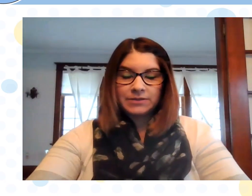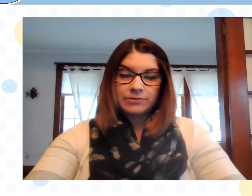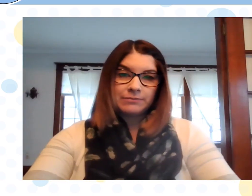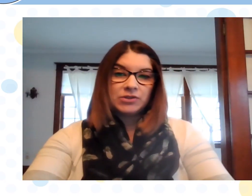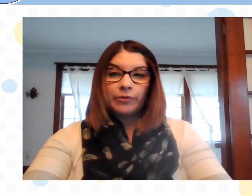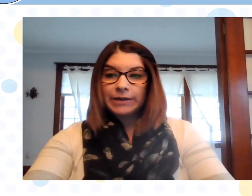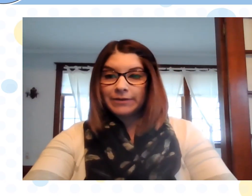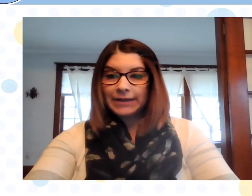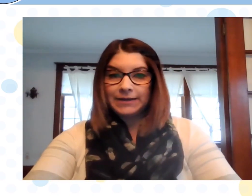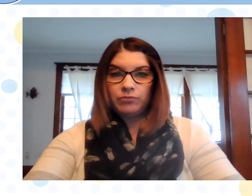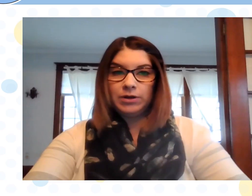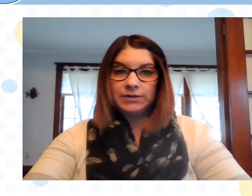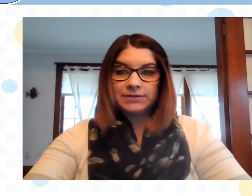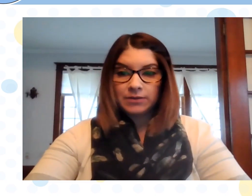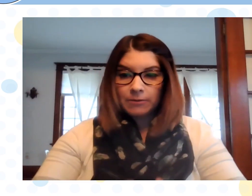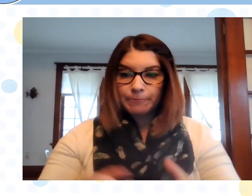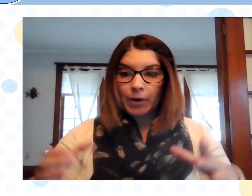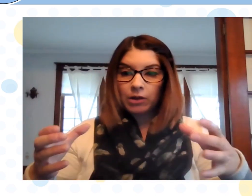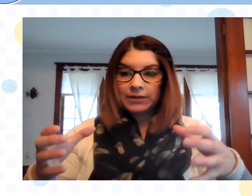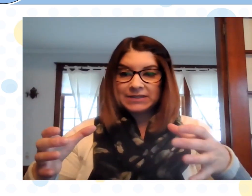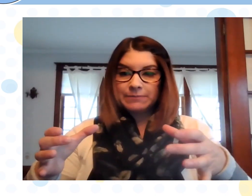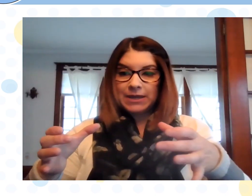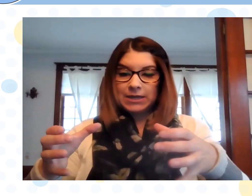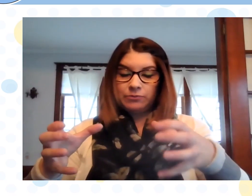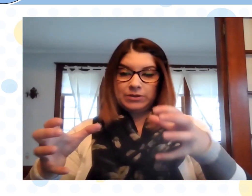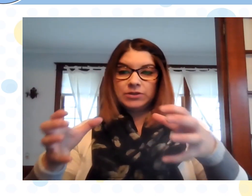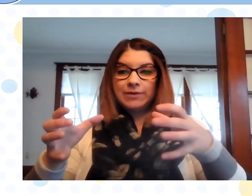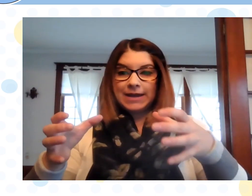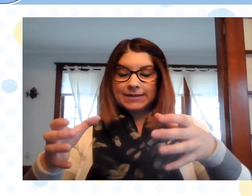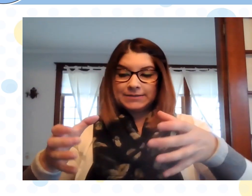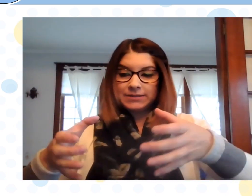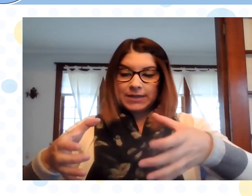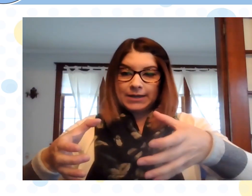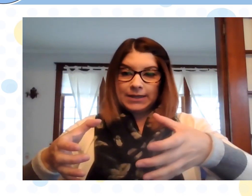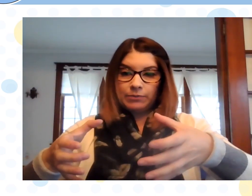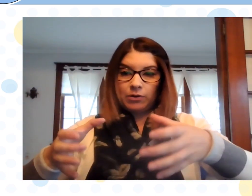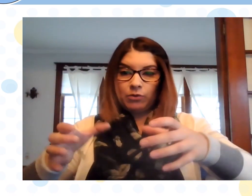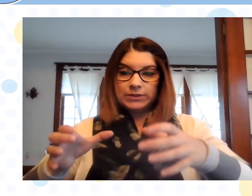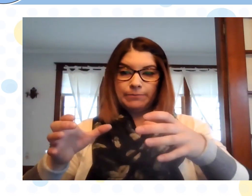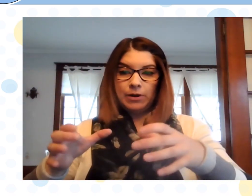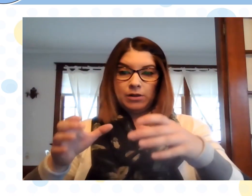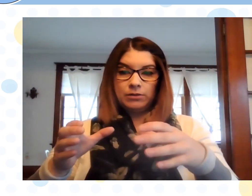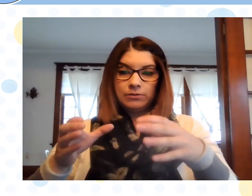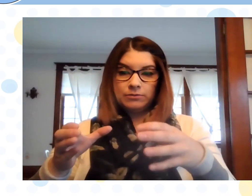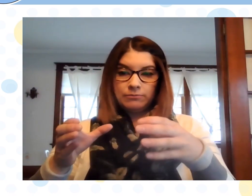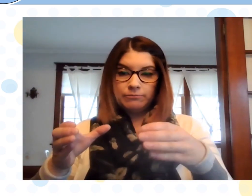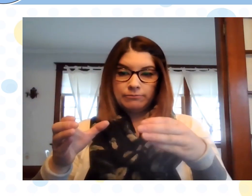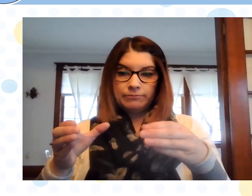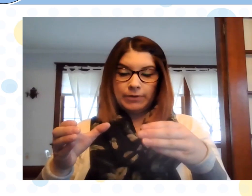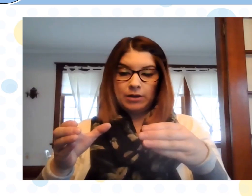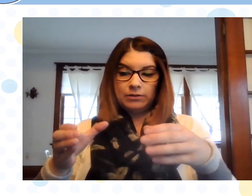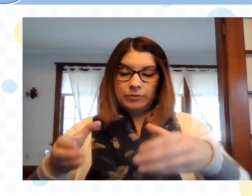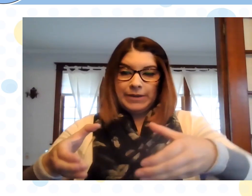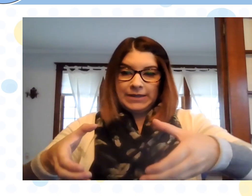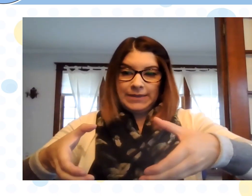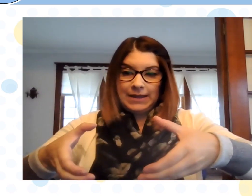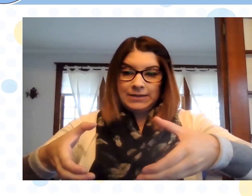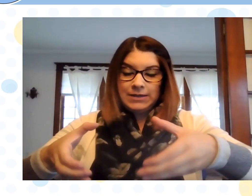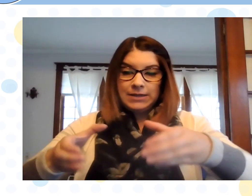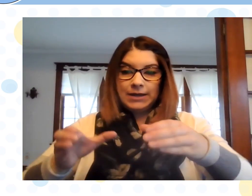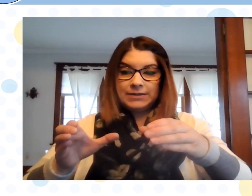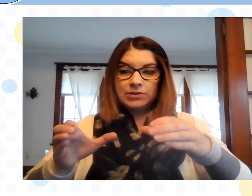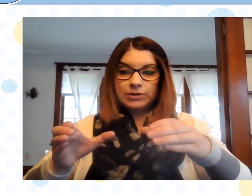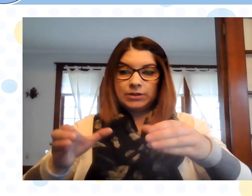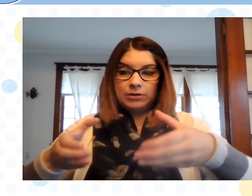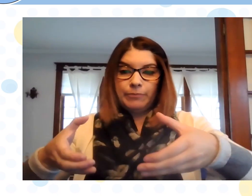Okay, so some toy related words. Ball is made with two hands, kind of like we're holding a ball. Ball. We're making that